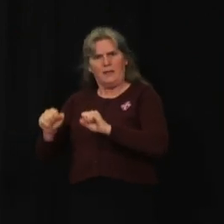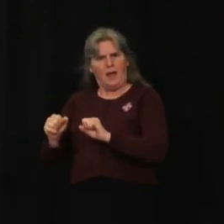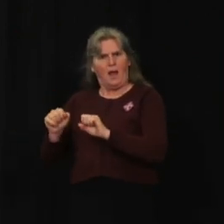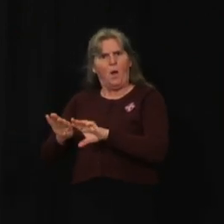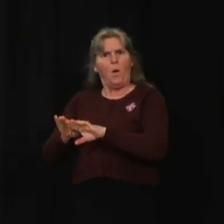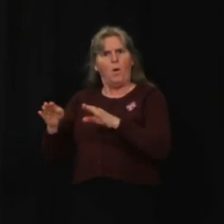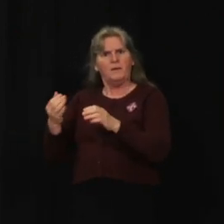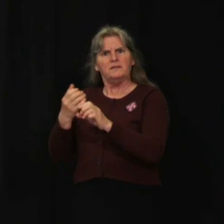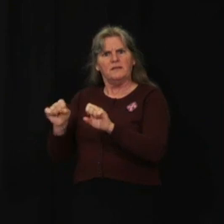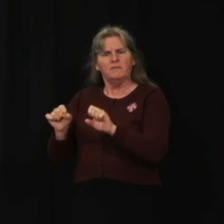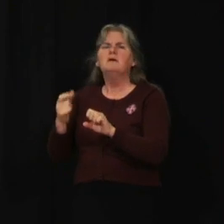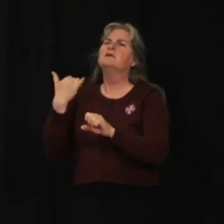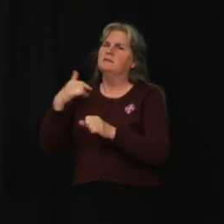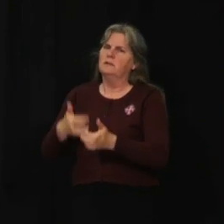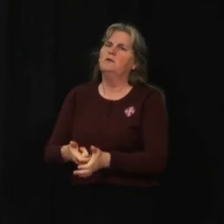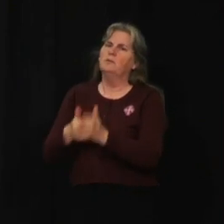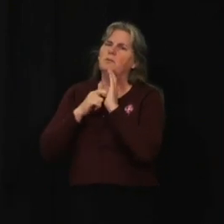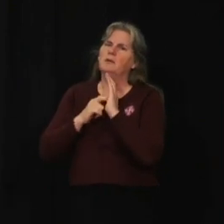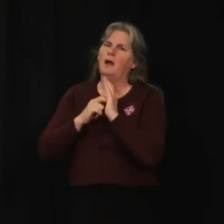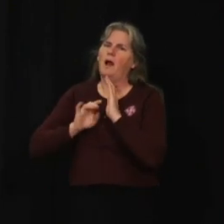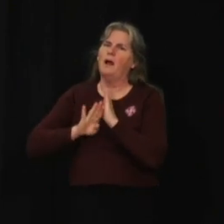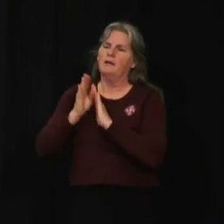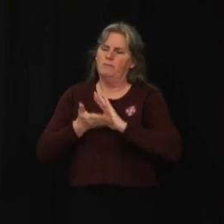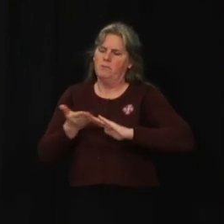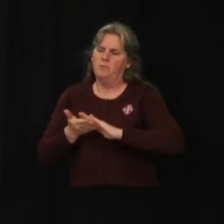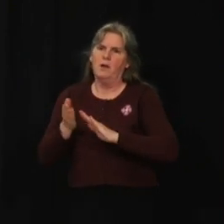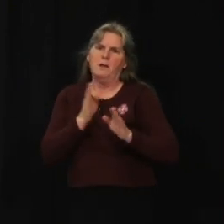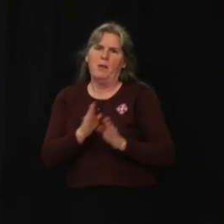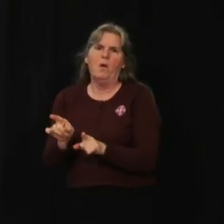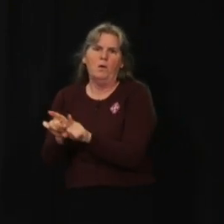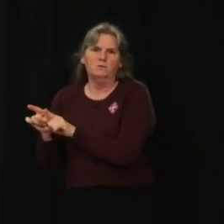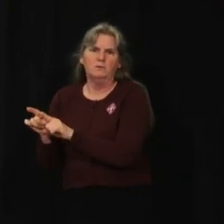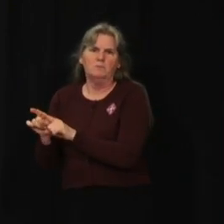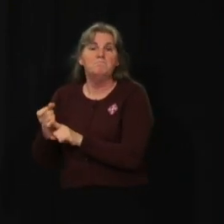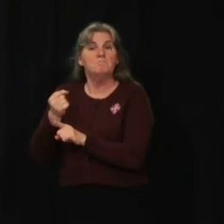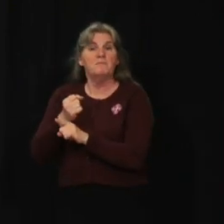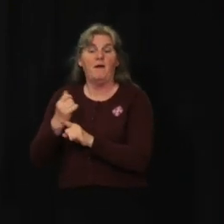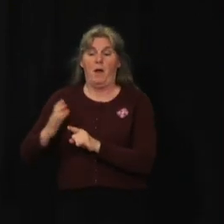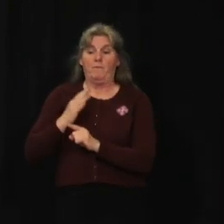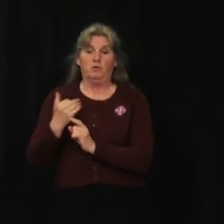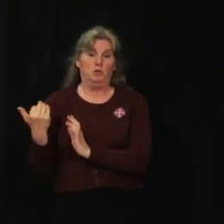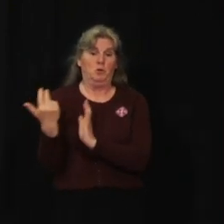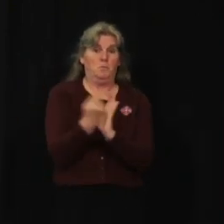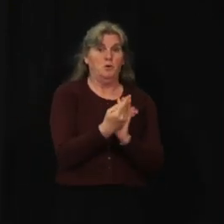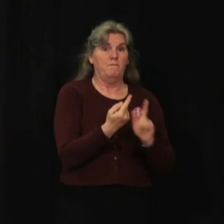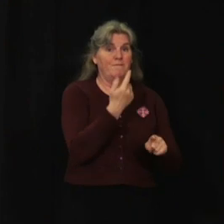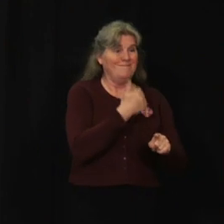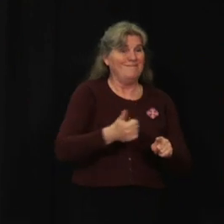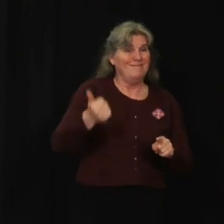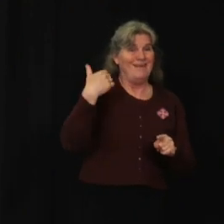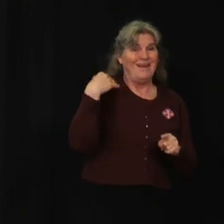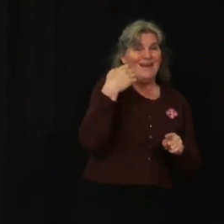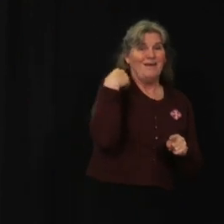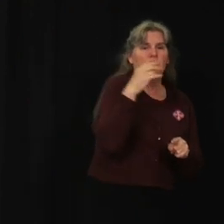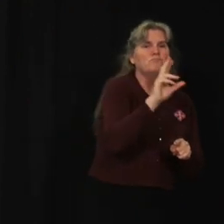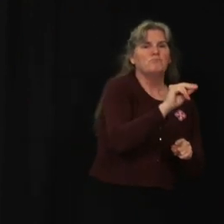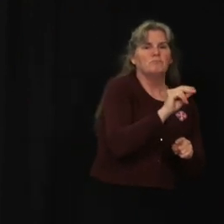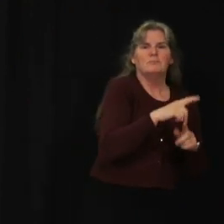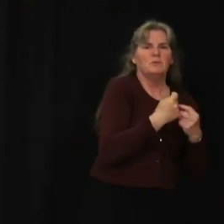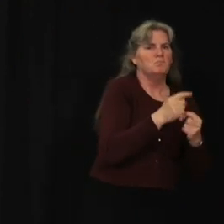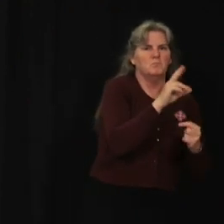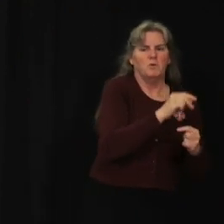will need a develop an operational plan, but you do not need approval of that plan before you